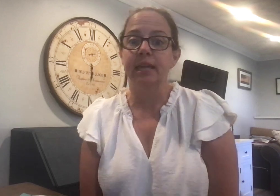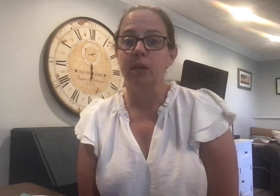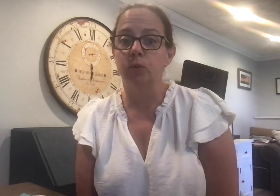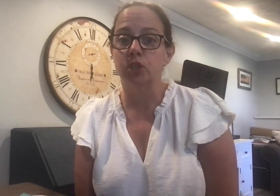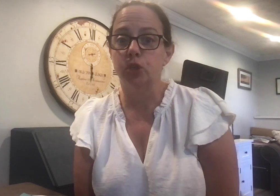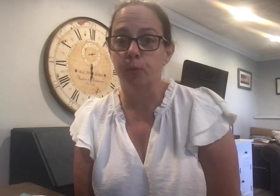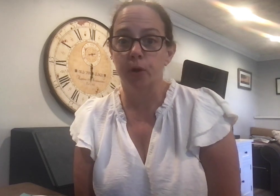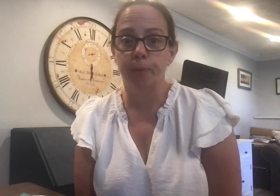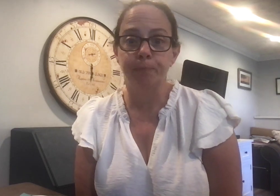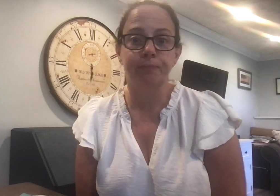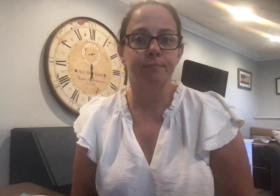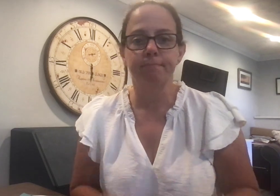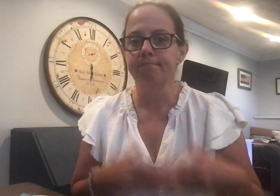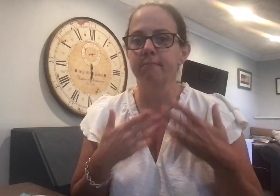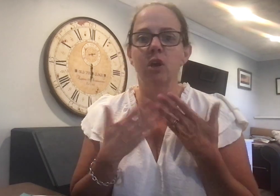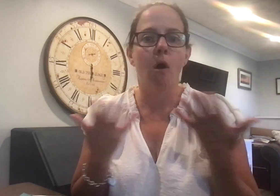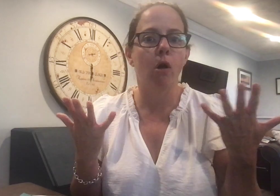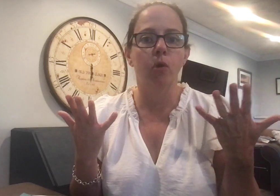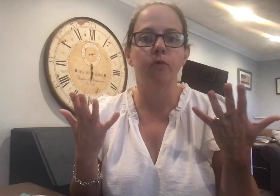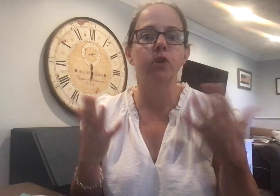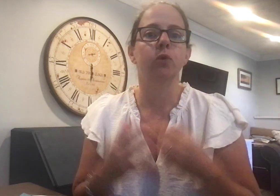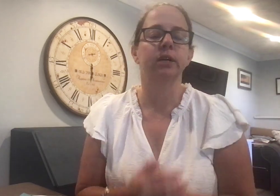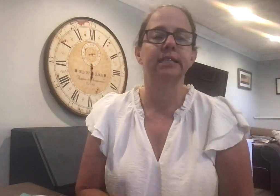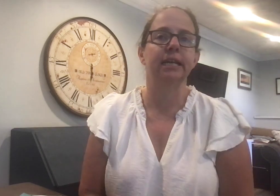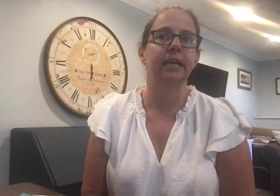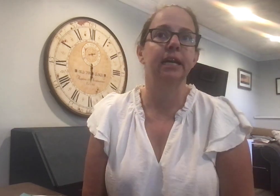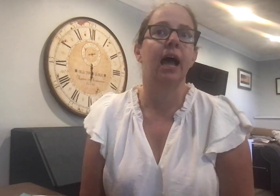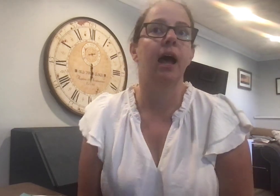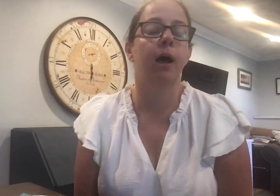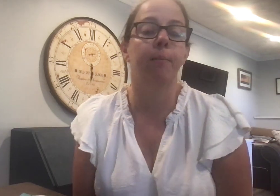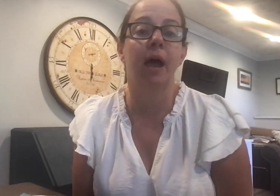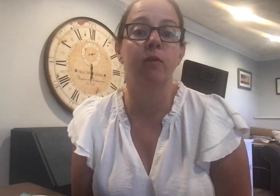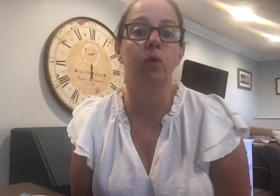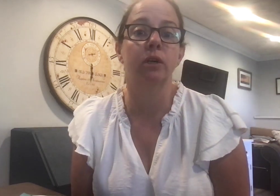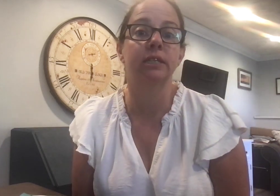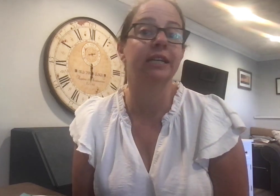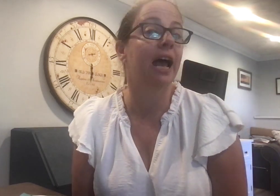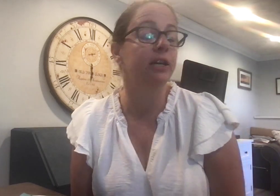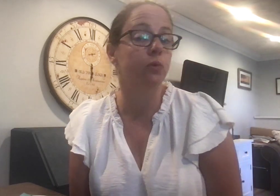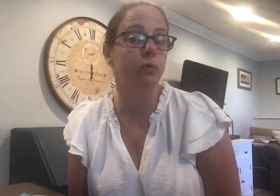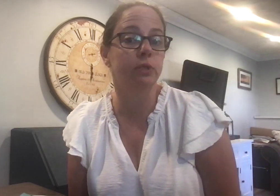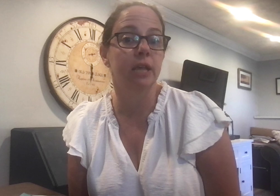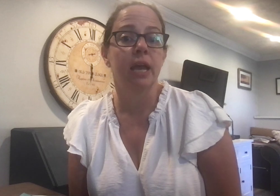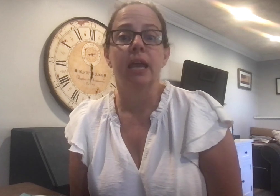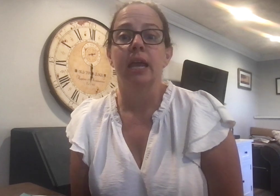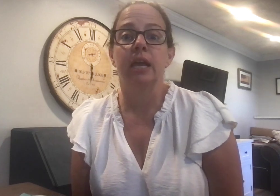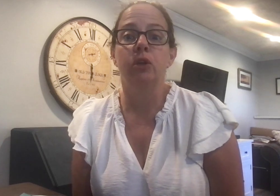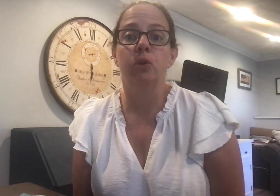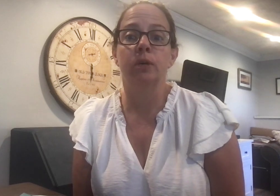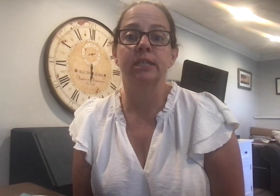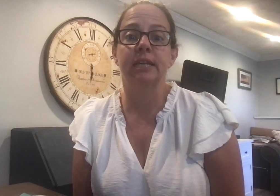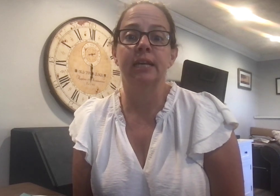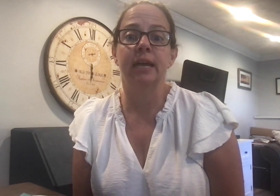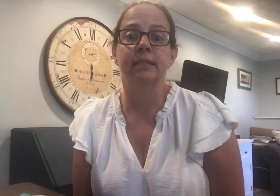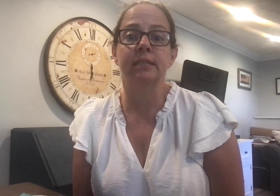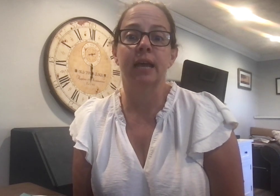language interpreter all over New York City. I worked in high schools in New York City as a sign